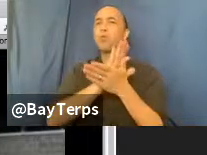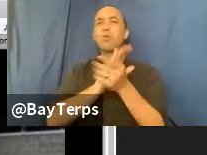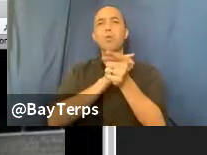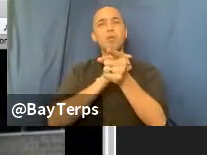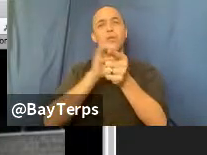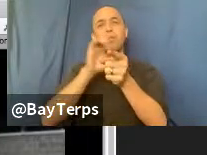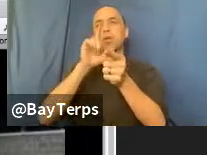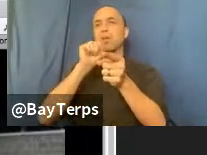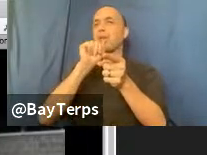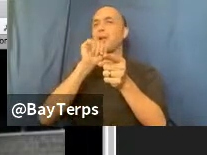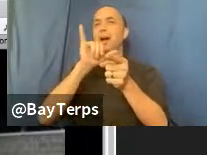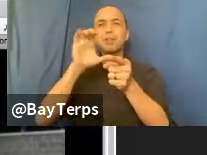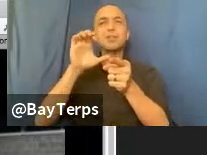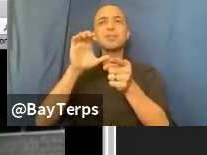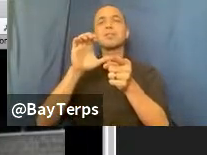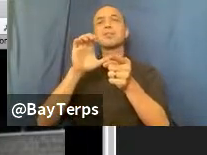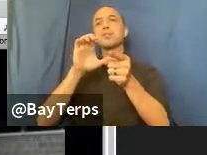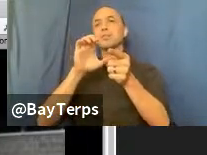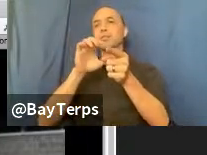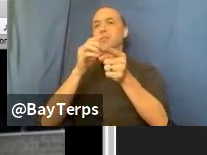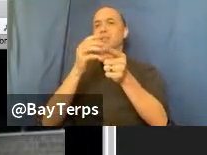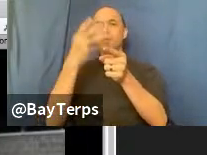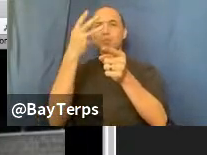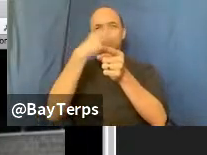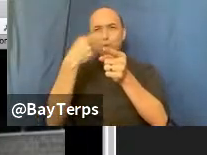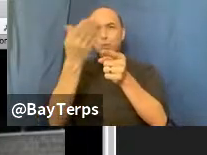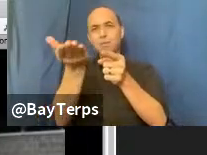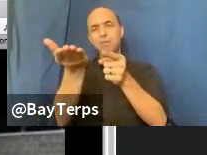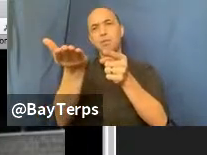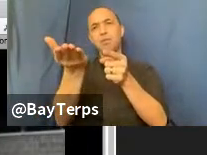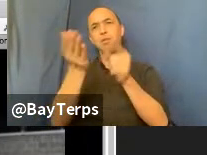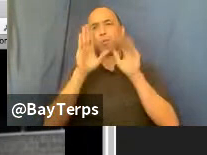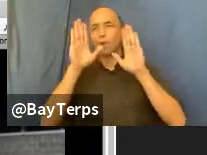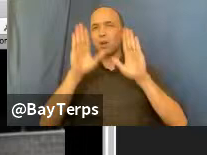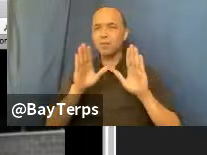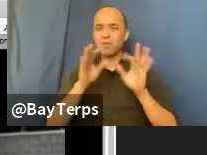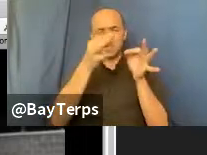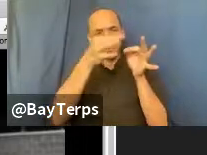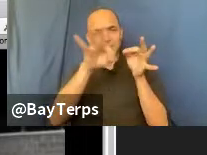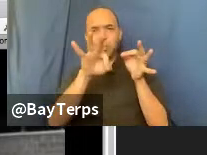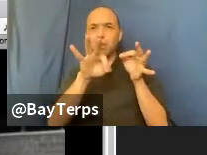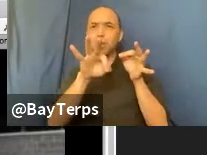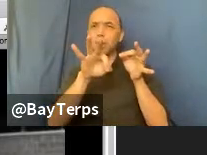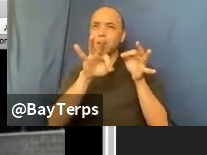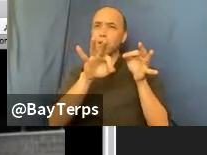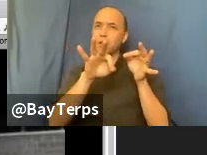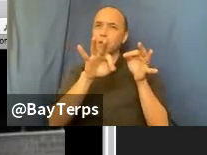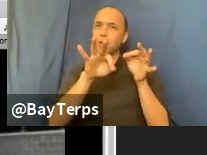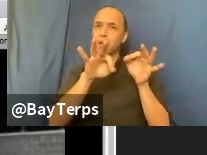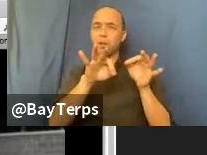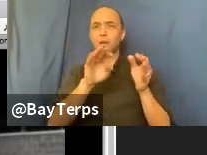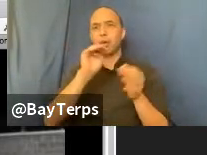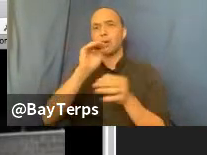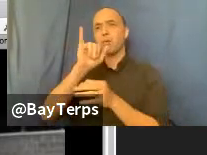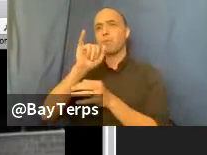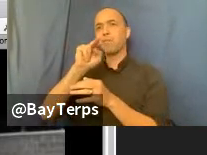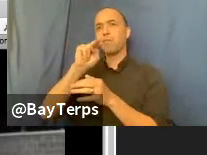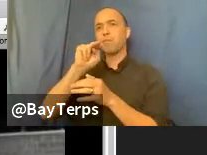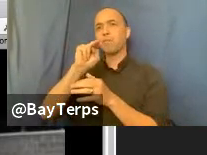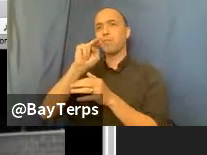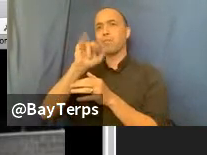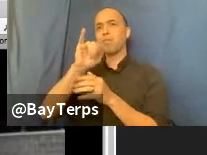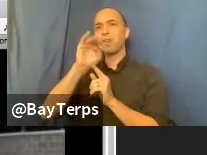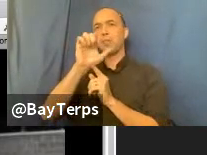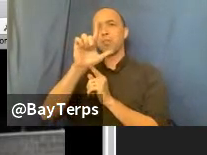something really beautiful and wonderful about the simplicity and minimalism, taking fundamental classic